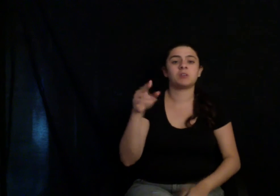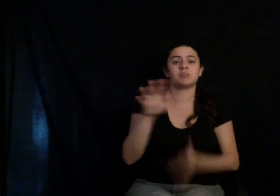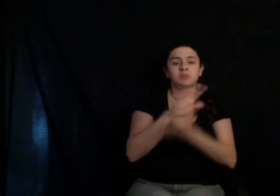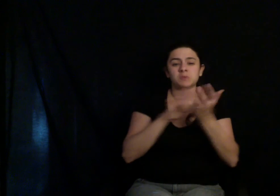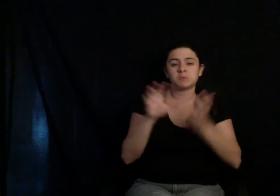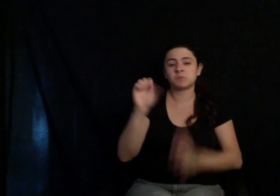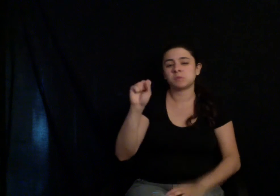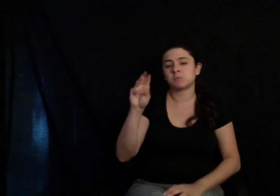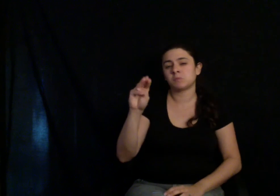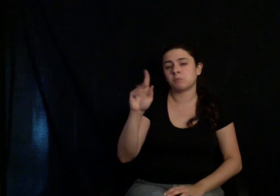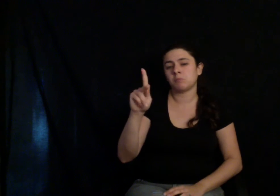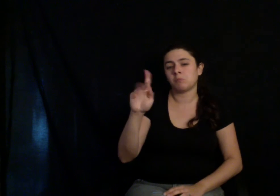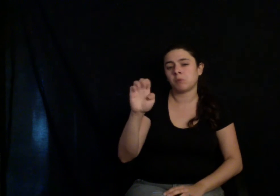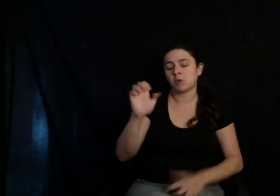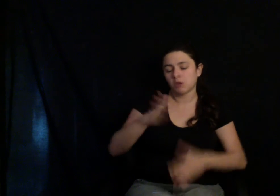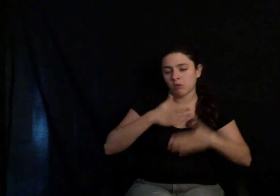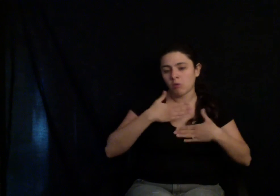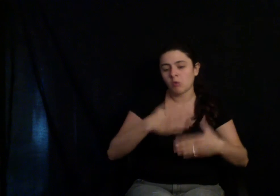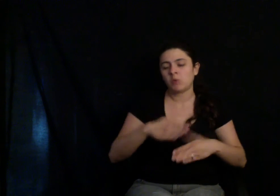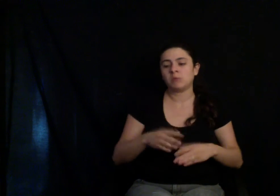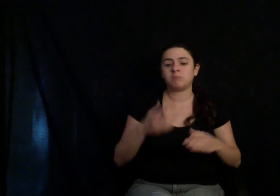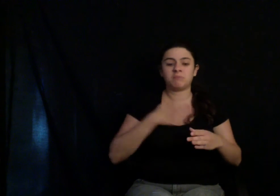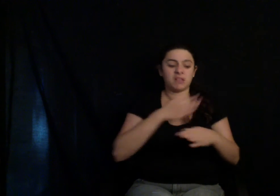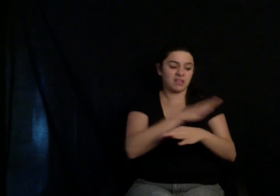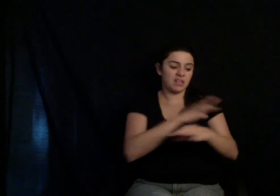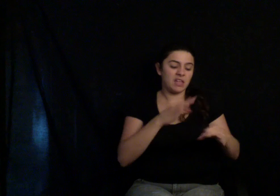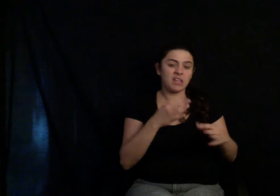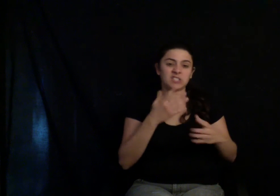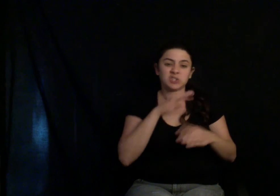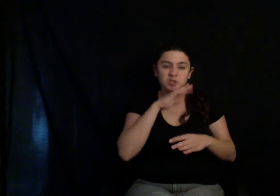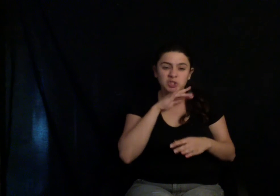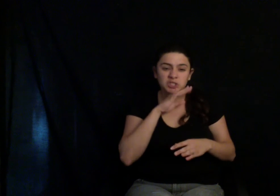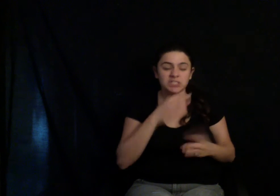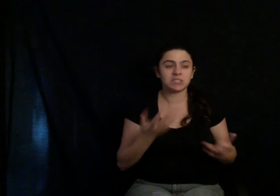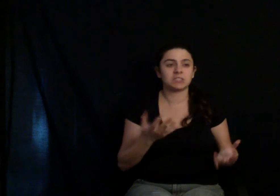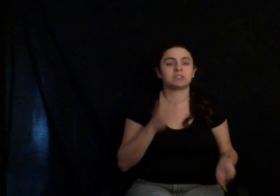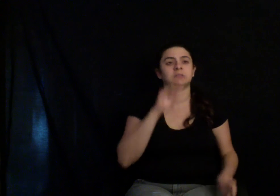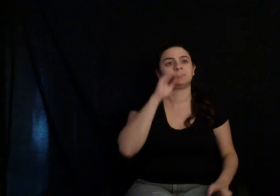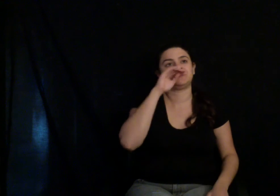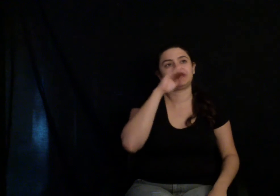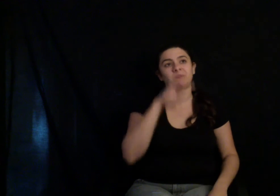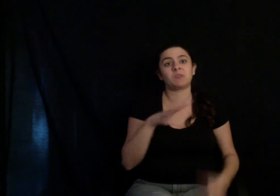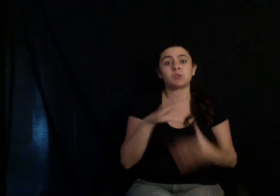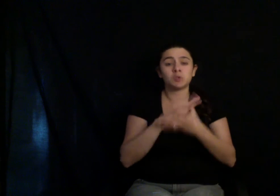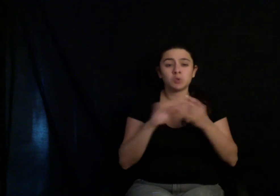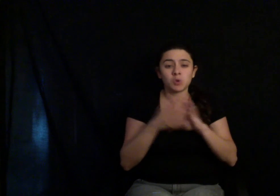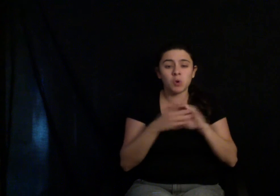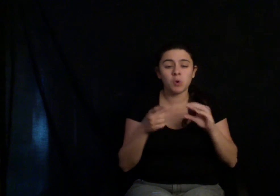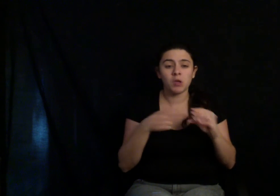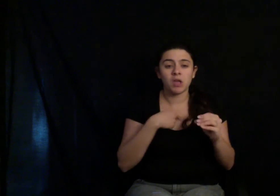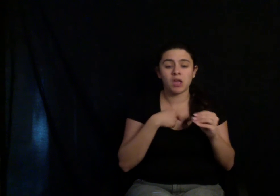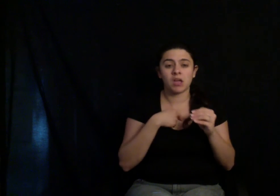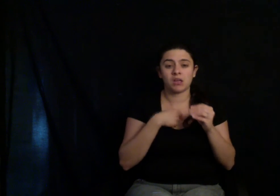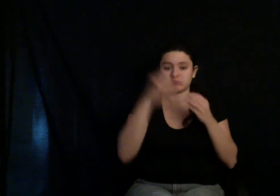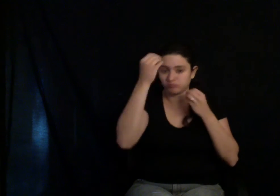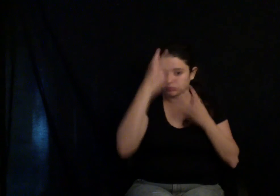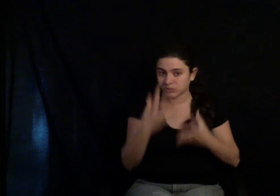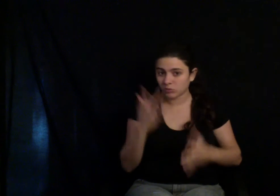he had white fur and it was all dirty. And so I guess really the whole point of this story that I'm telling you is that I wasn't expecting it. I never was